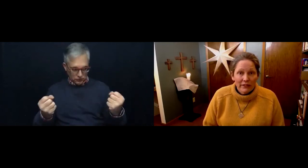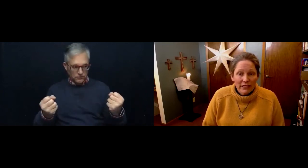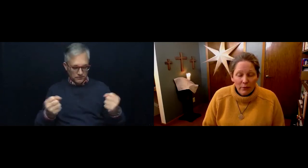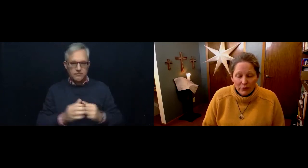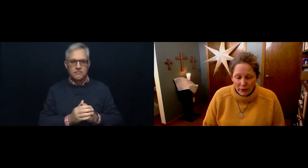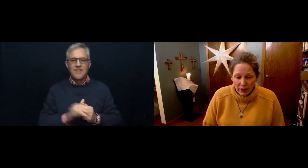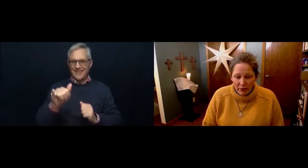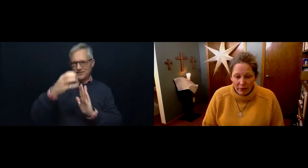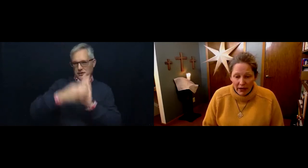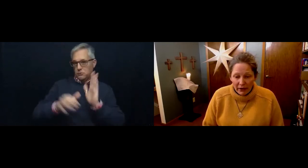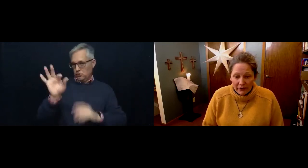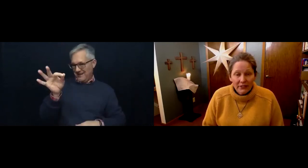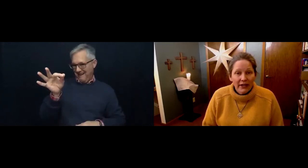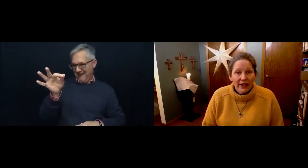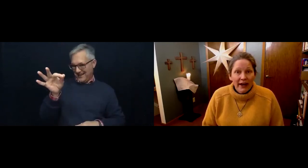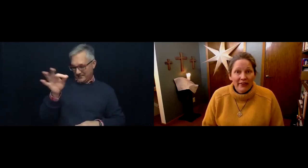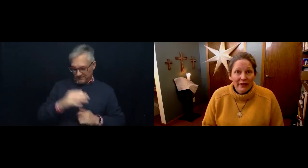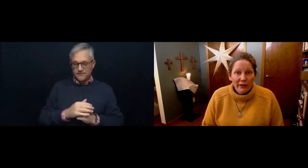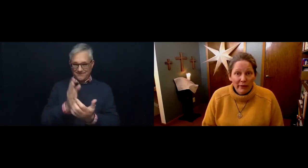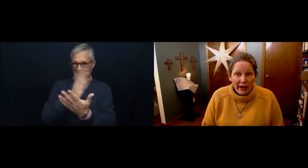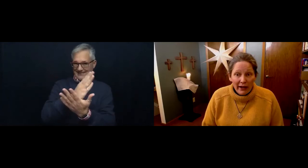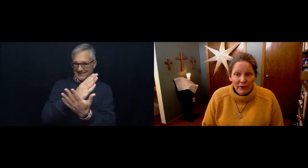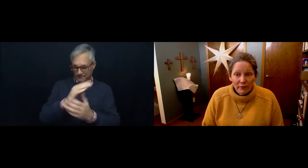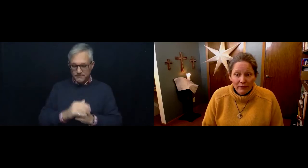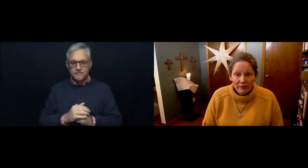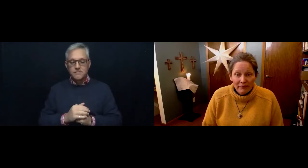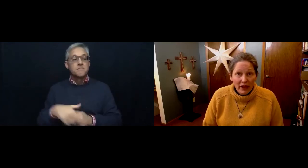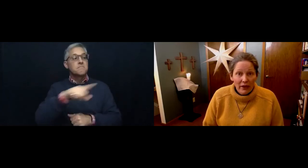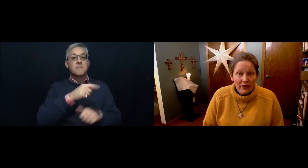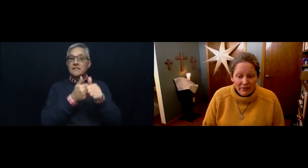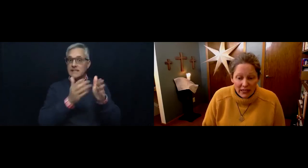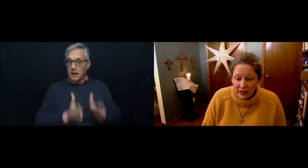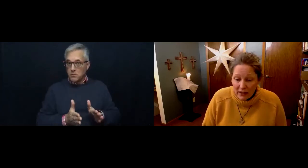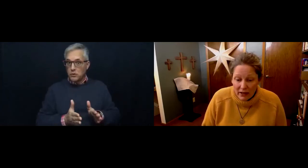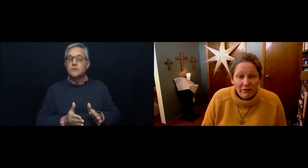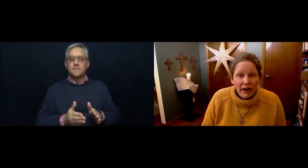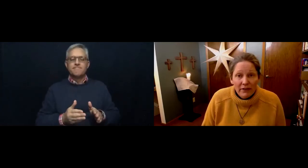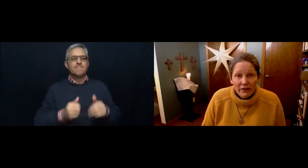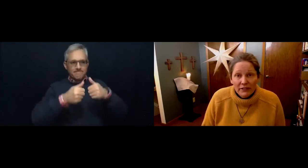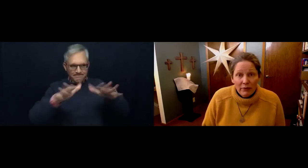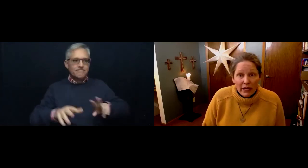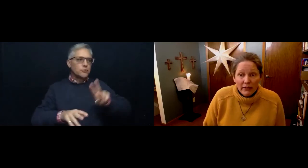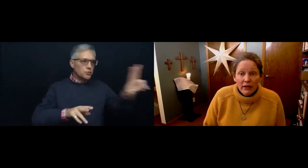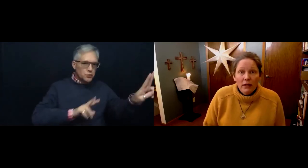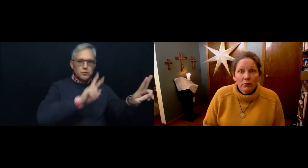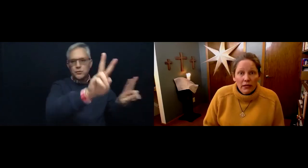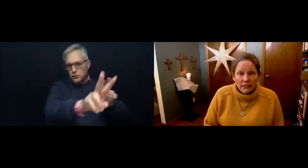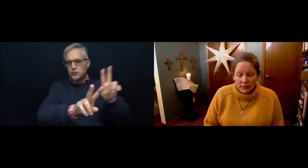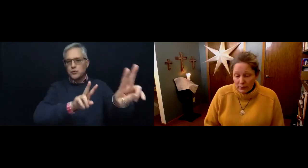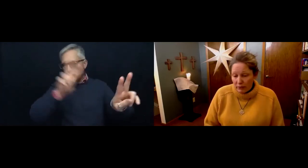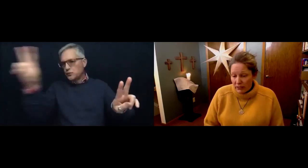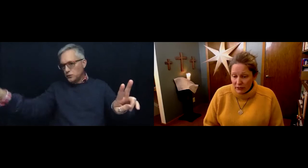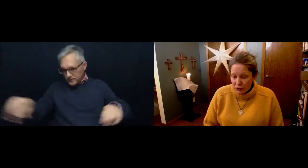And the disciples go out in pairs, and then they come back and they feed 5,000 men